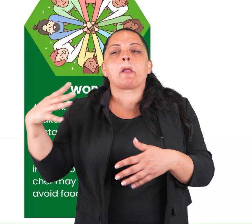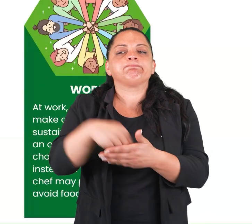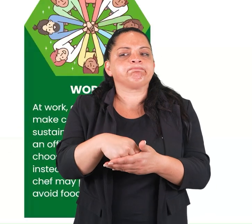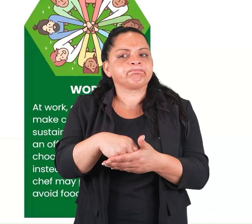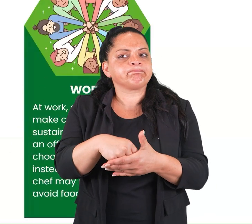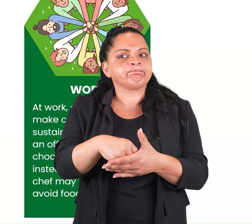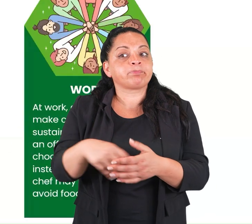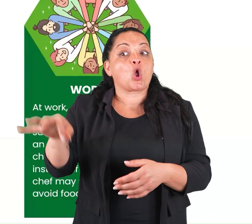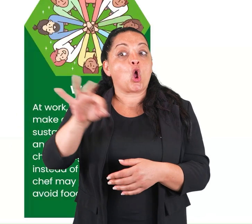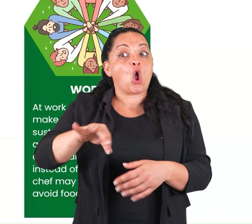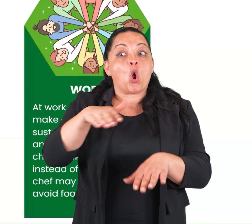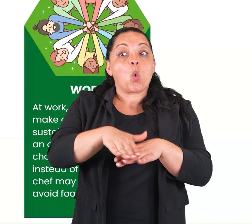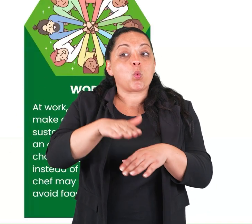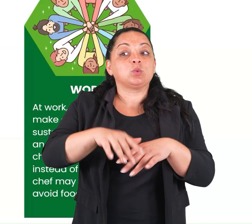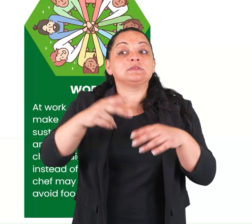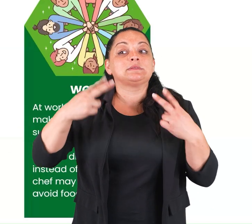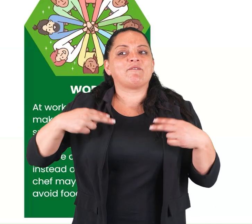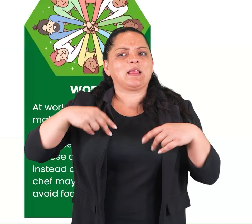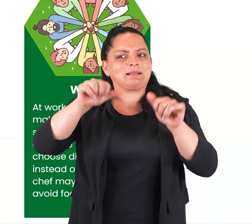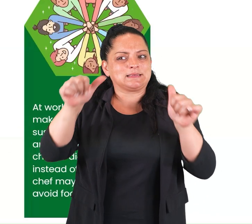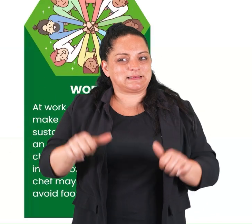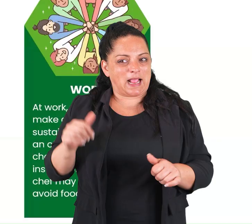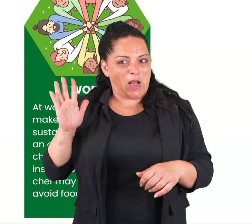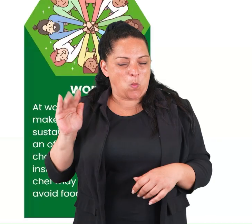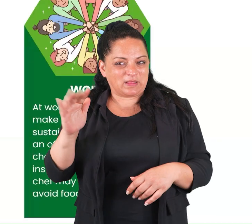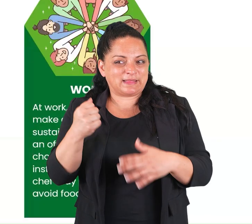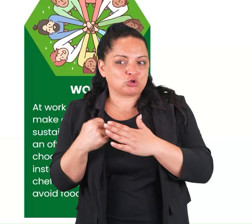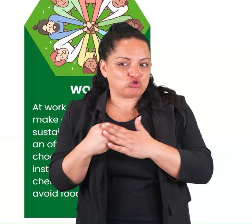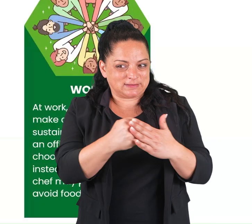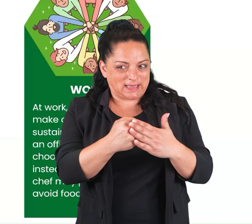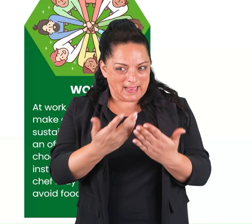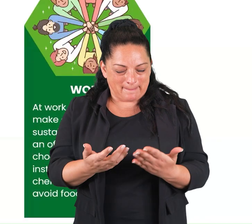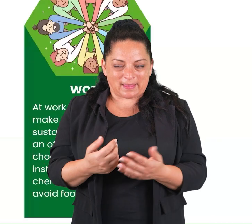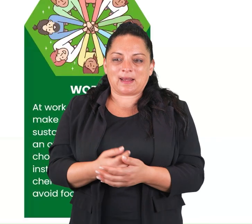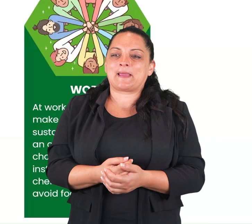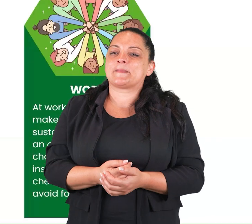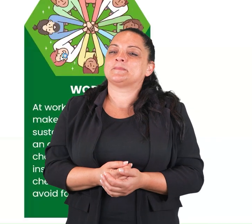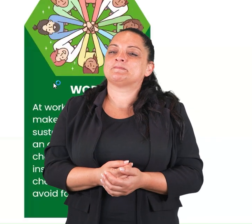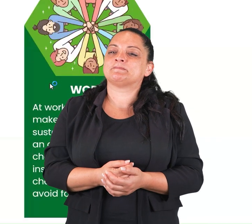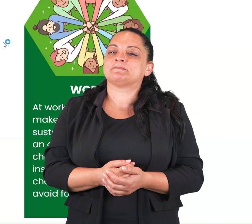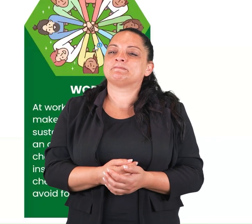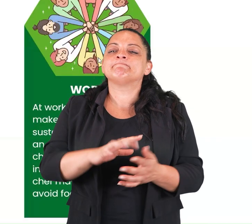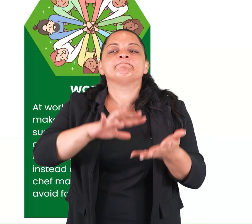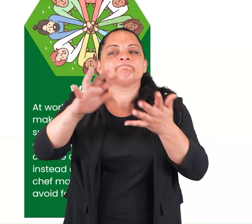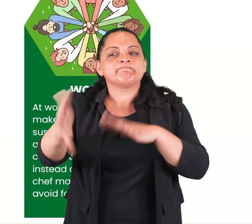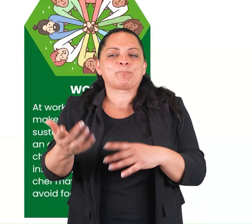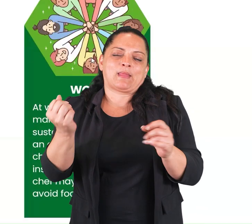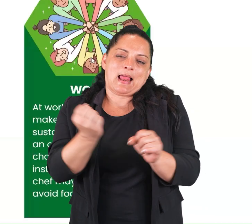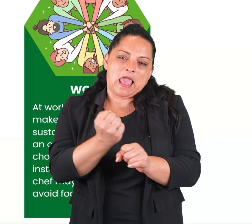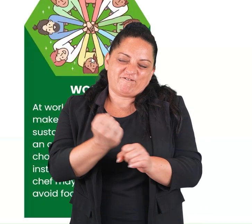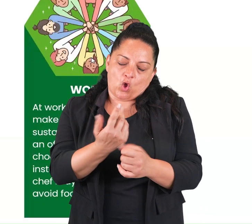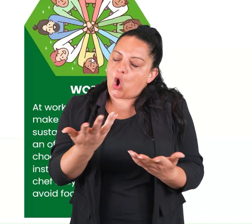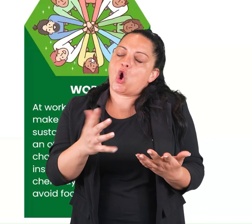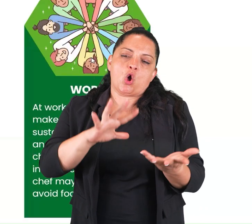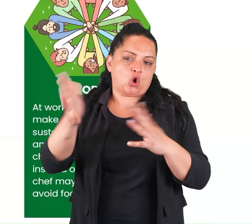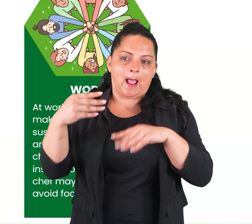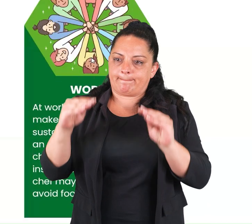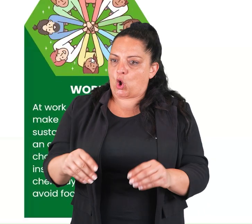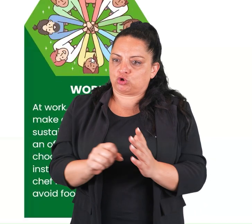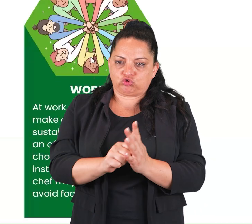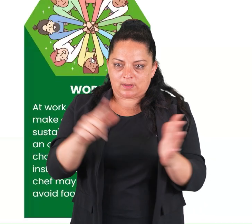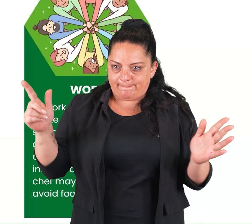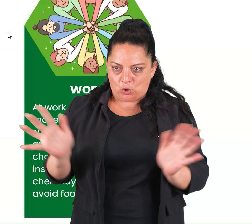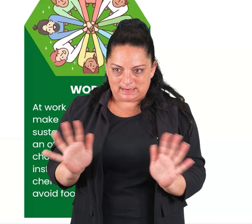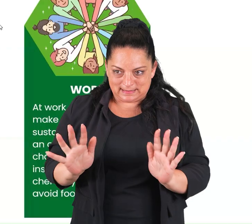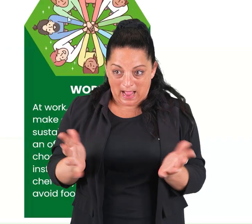projects and do sustainable daily lifestyle. And lastly, of course, work is another major